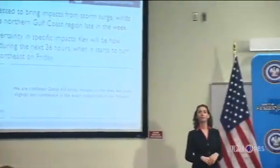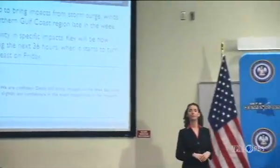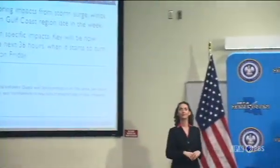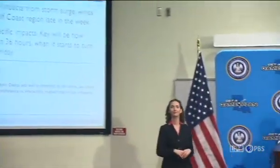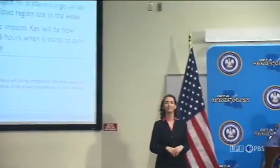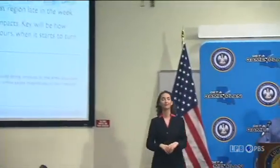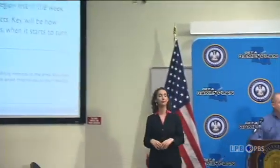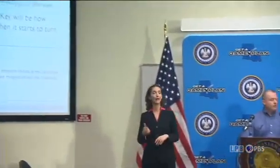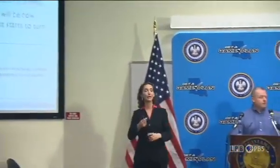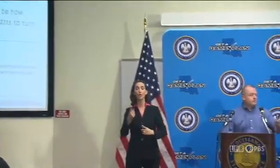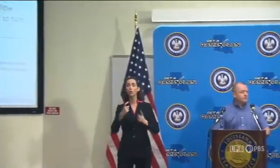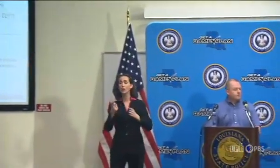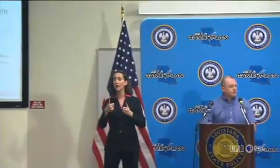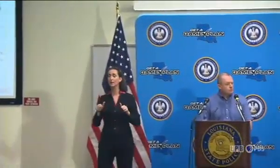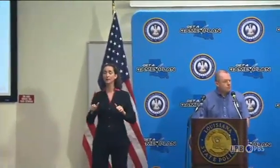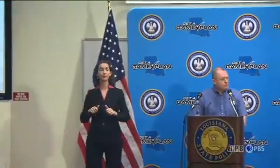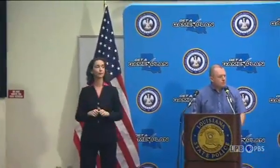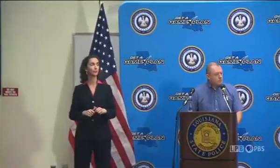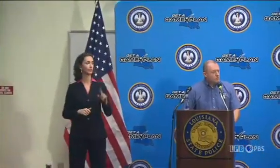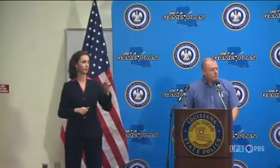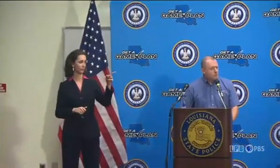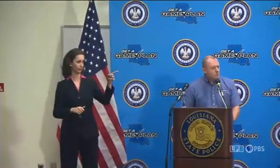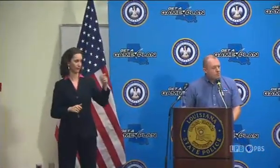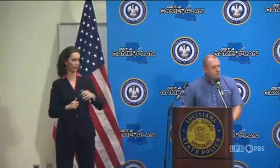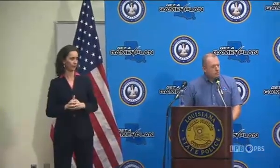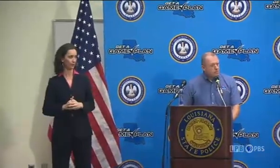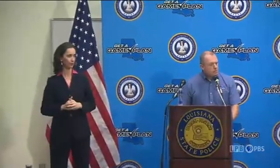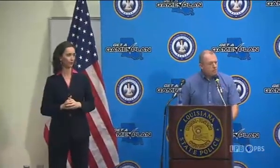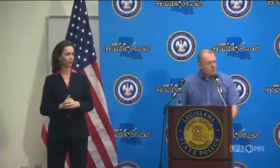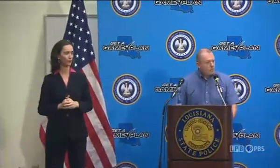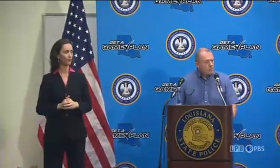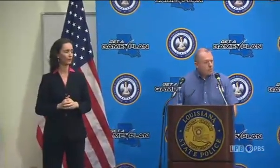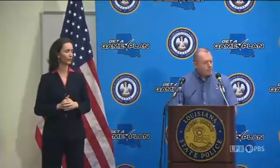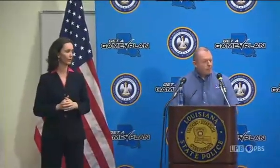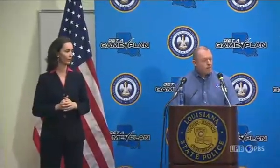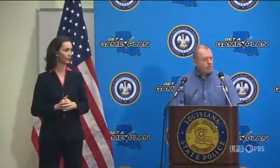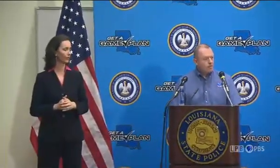I Yes. just want to make sure I'm clear. You said that usually if they're going to shift